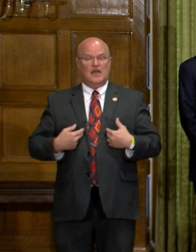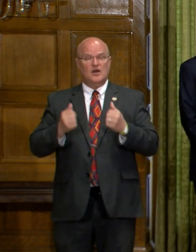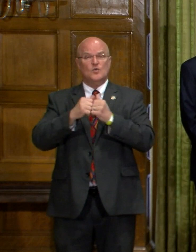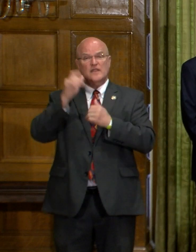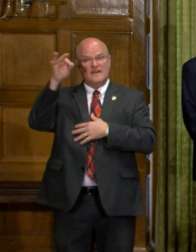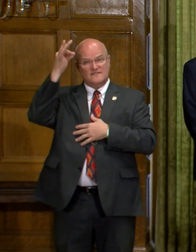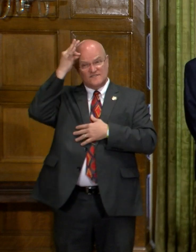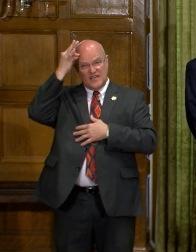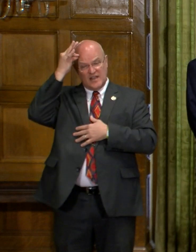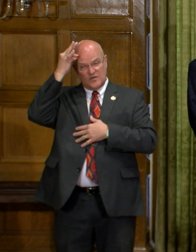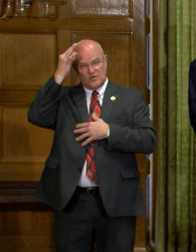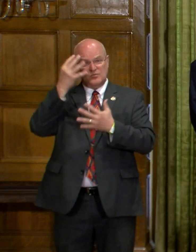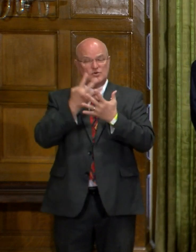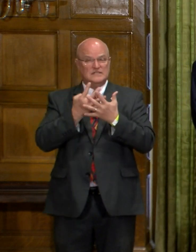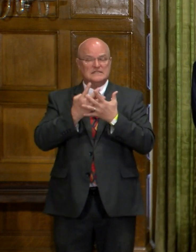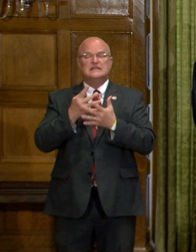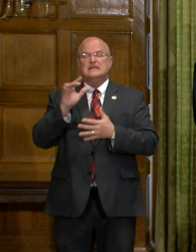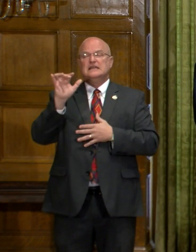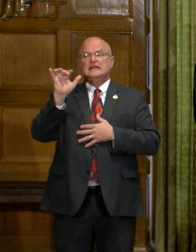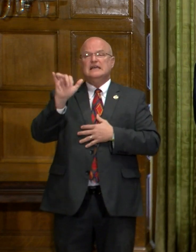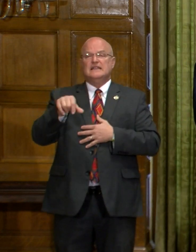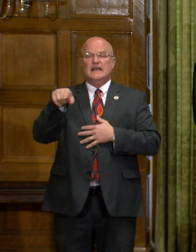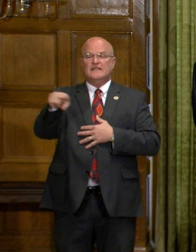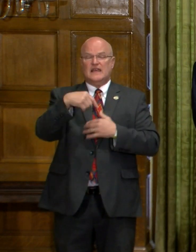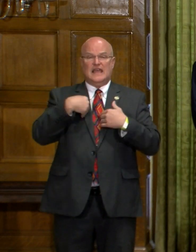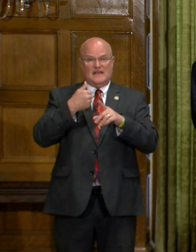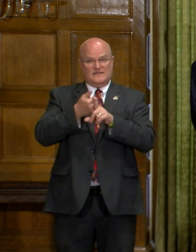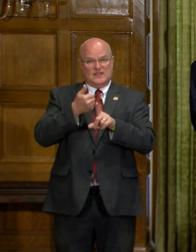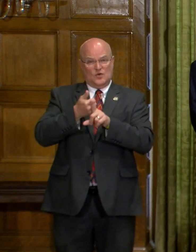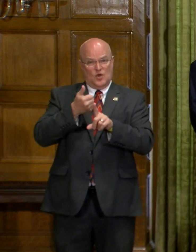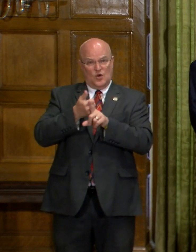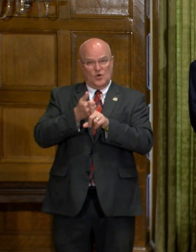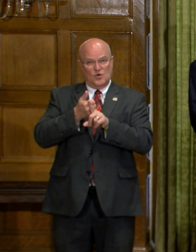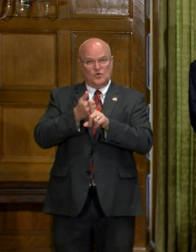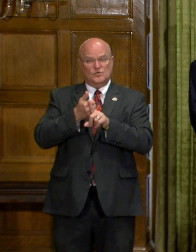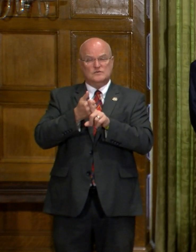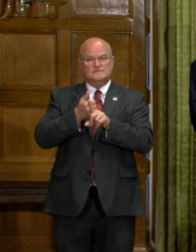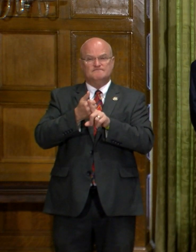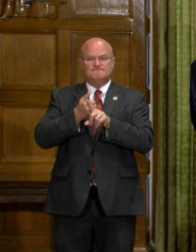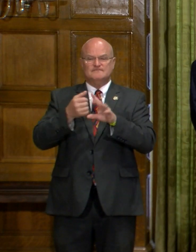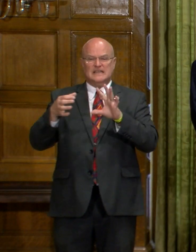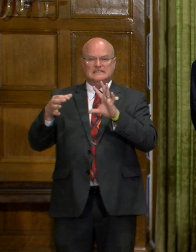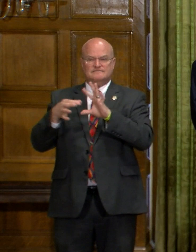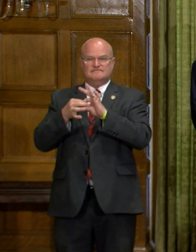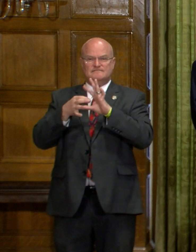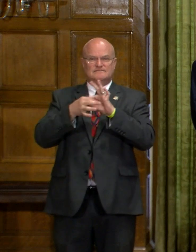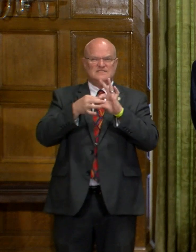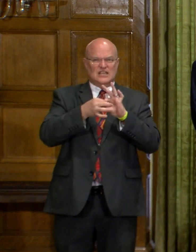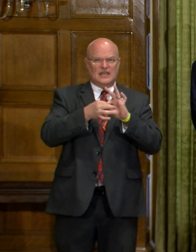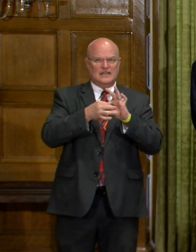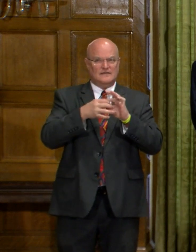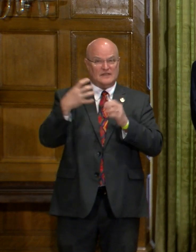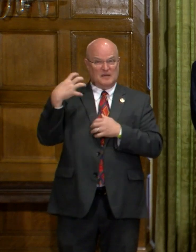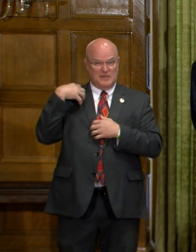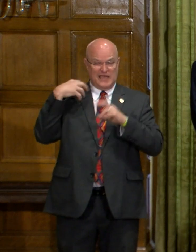federal facility, in that they have their own chain of command, and